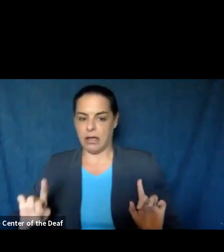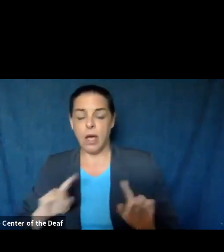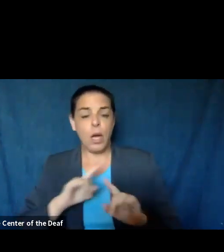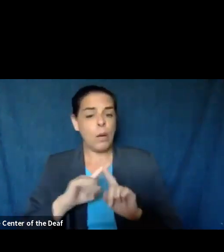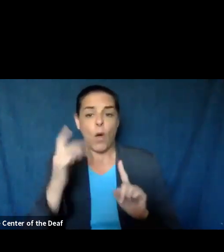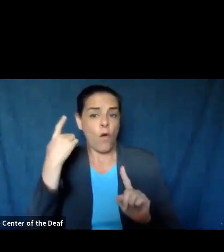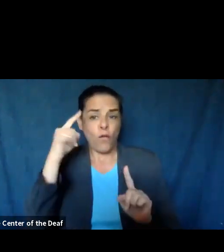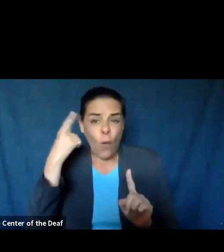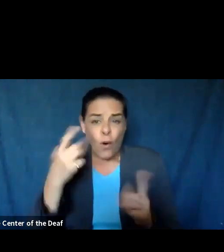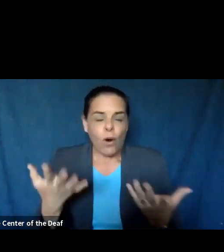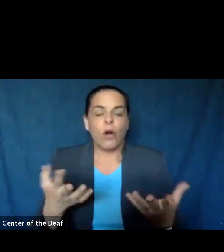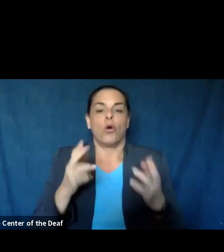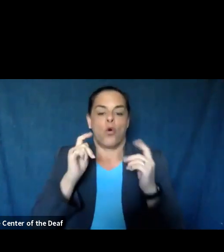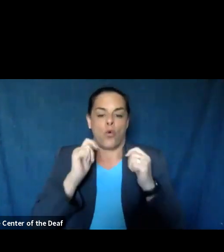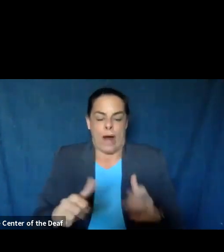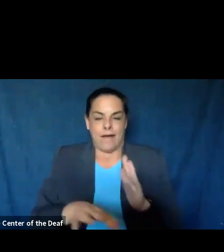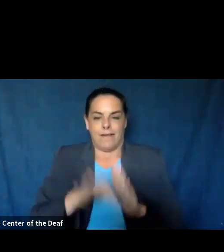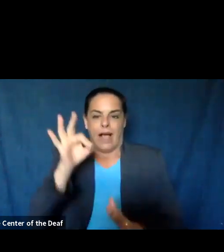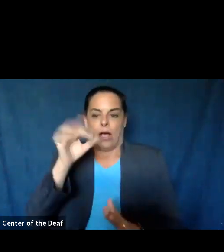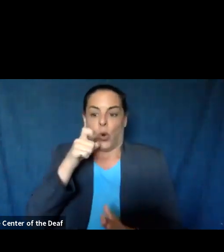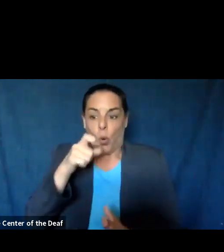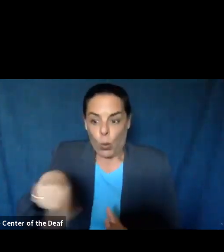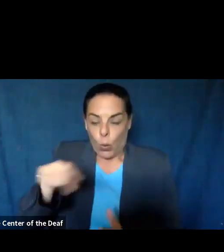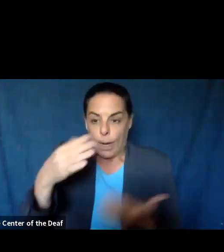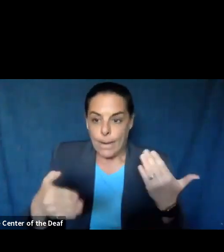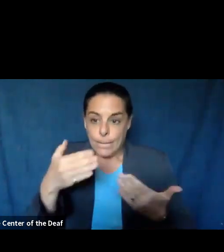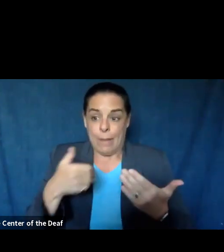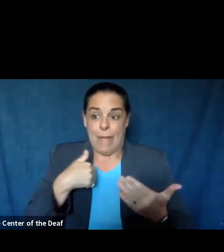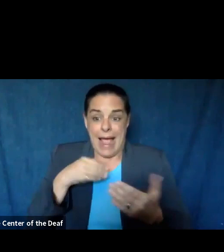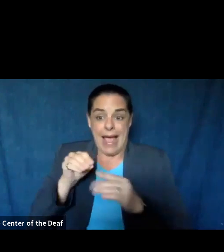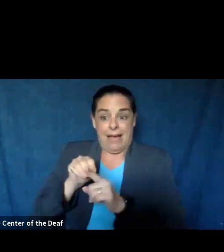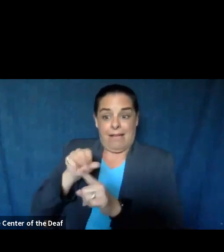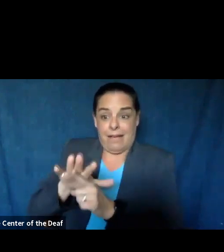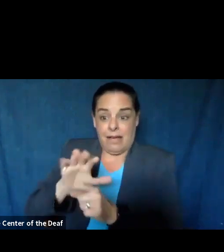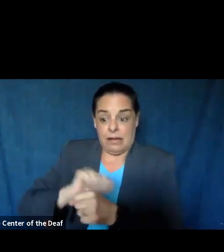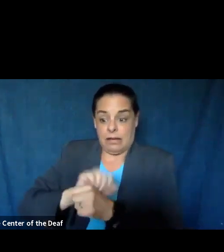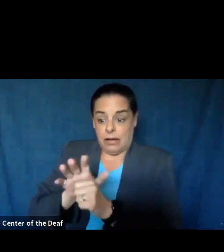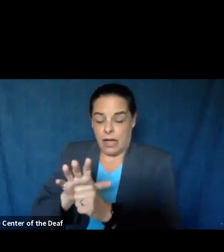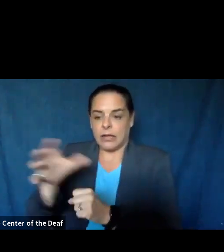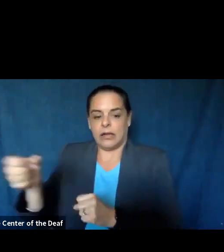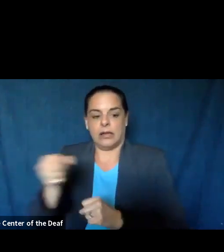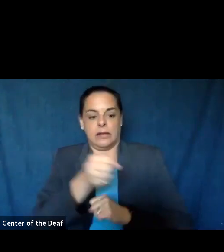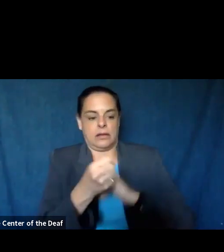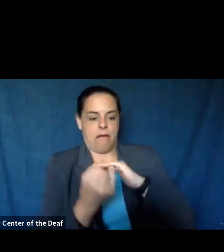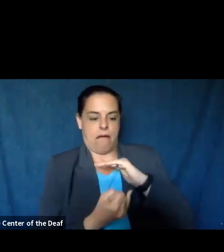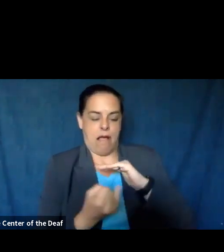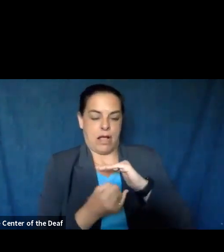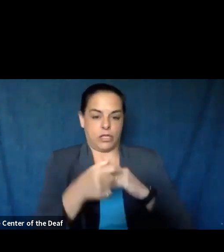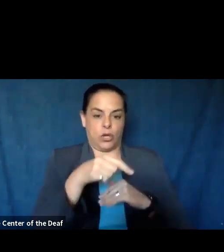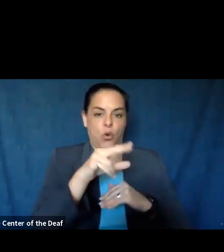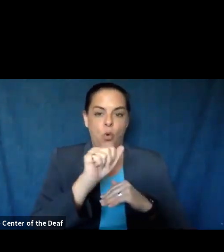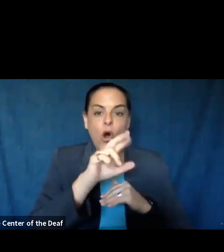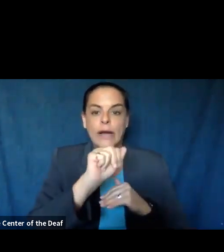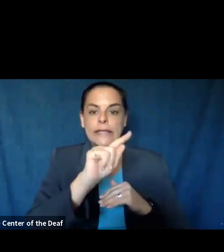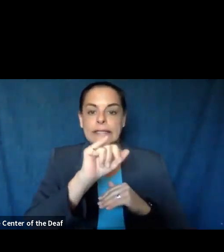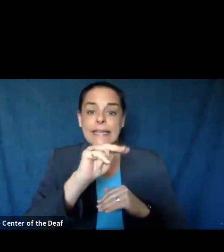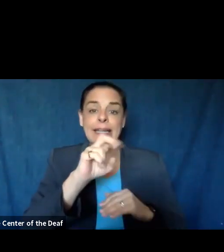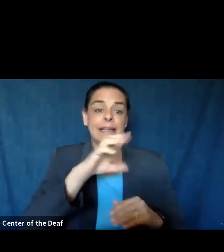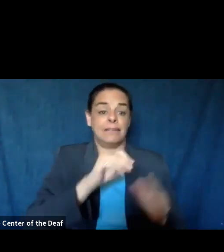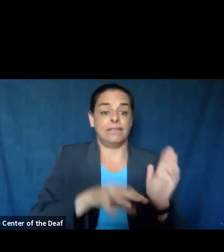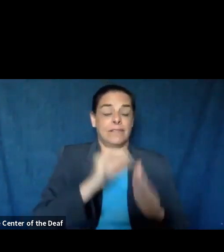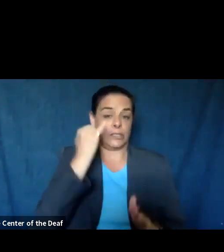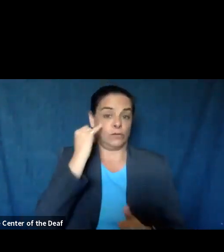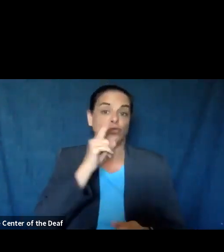identify cases and be able to get those people into quarantine, and then if they're positive, into isolation, and then to track those new